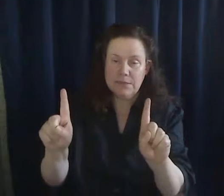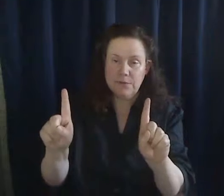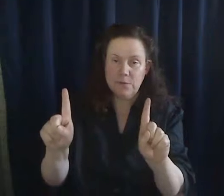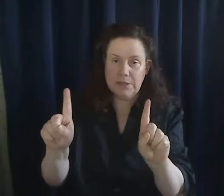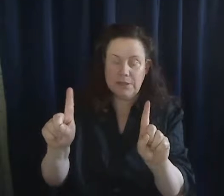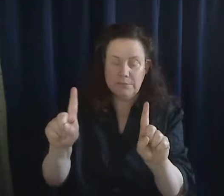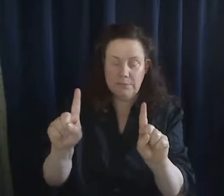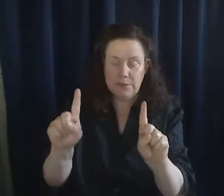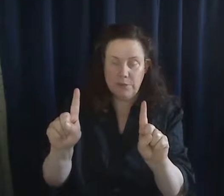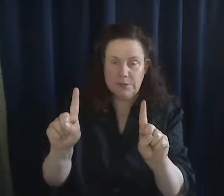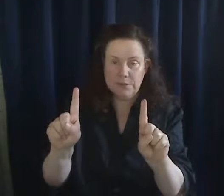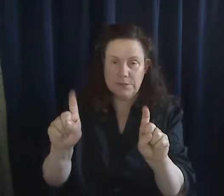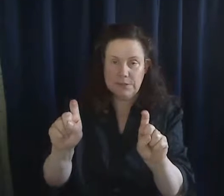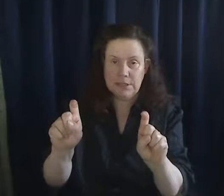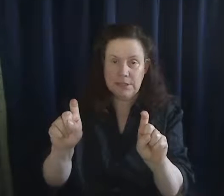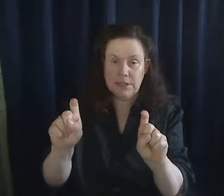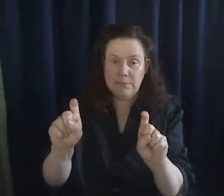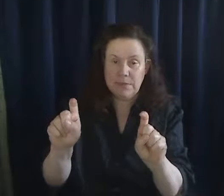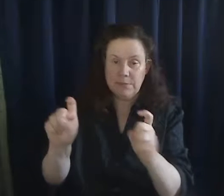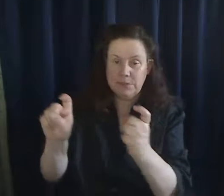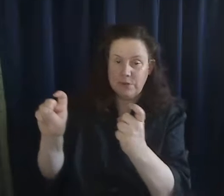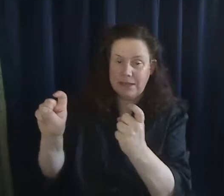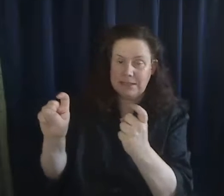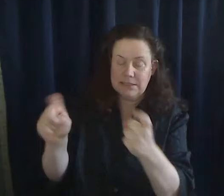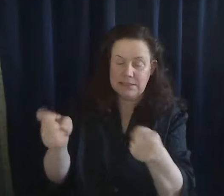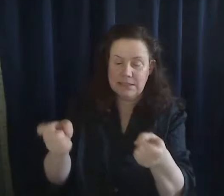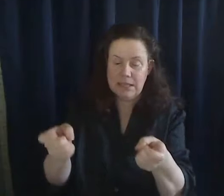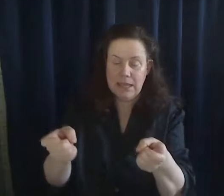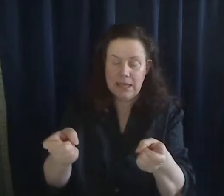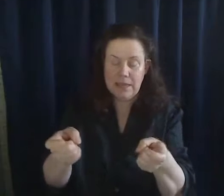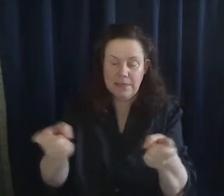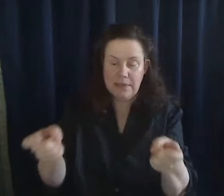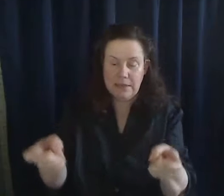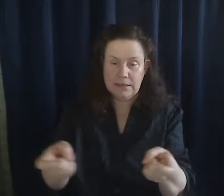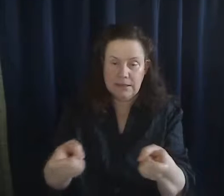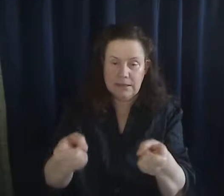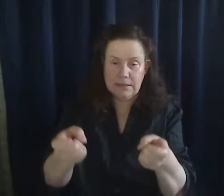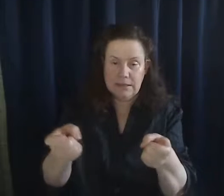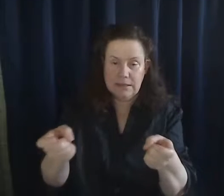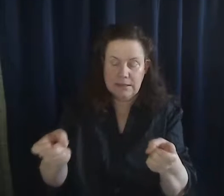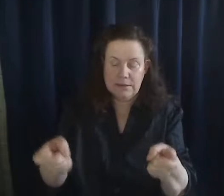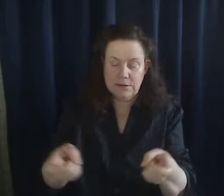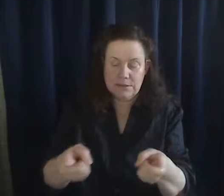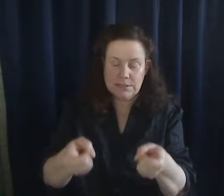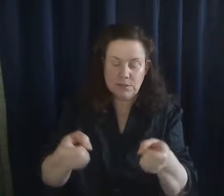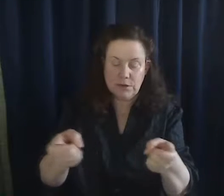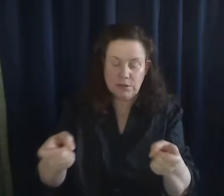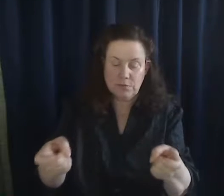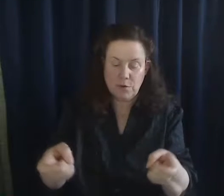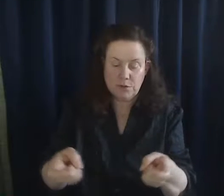for win, make pointers, bend them into X's, and then there is a circular